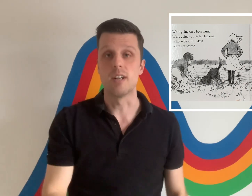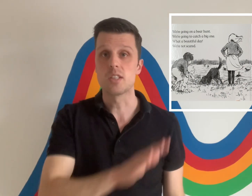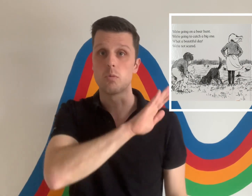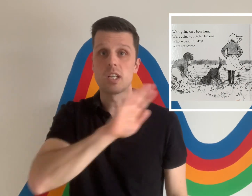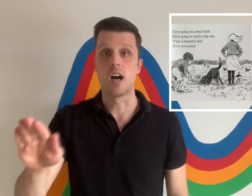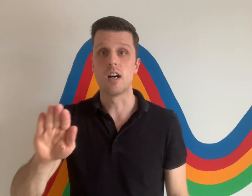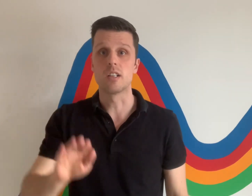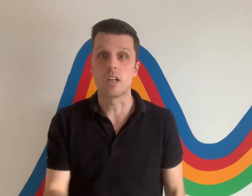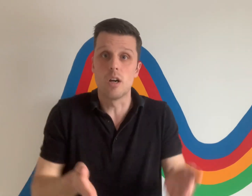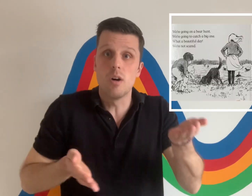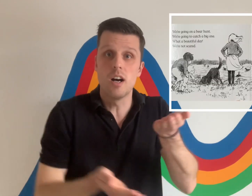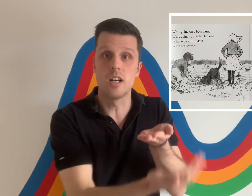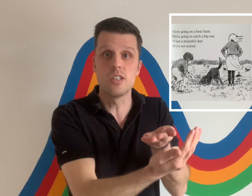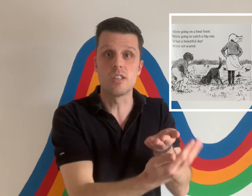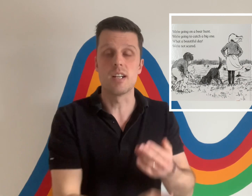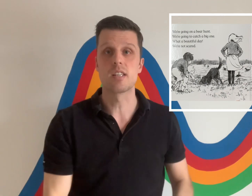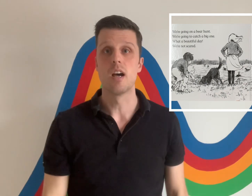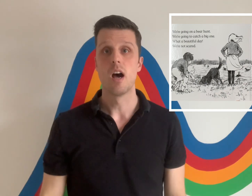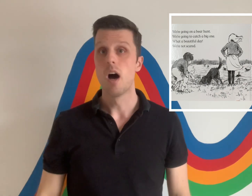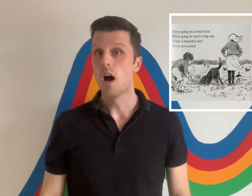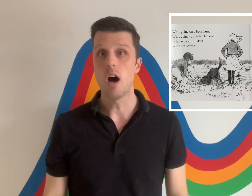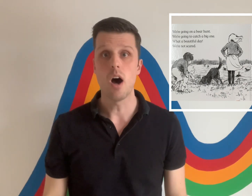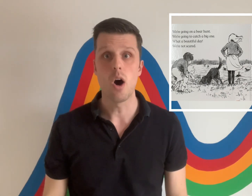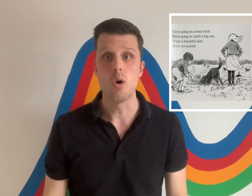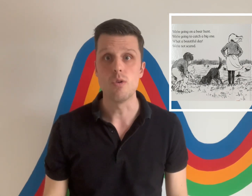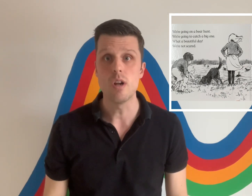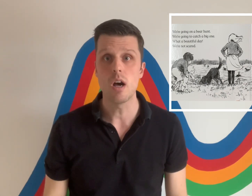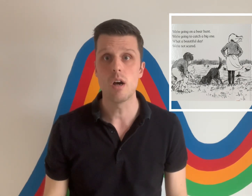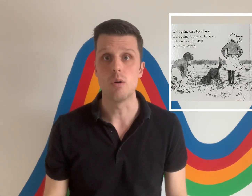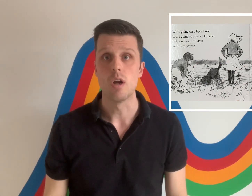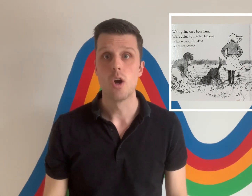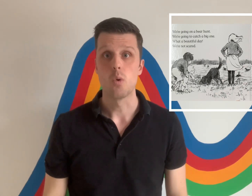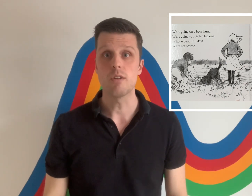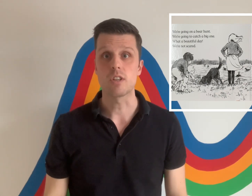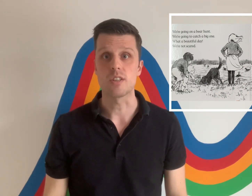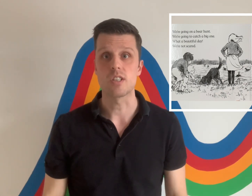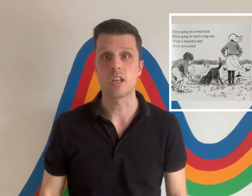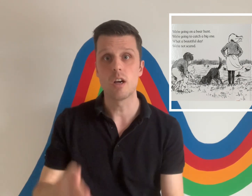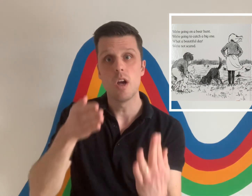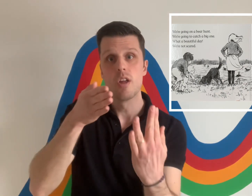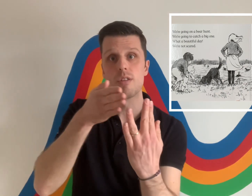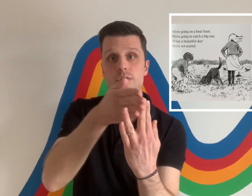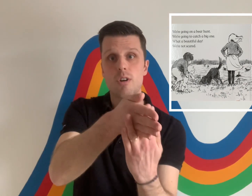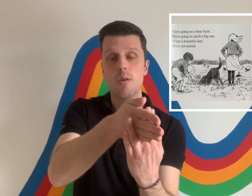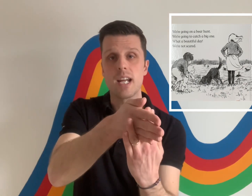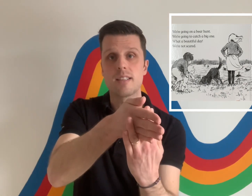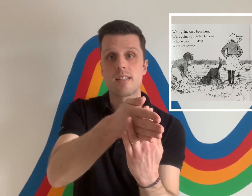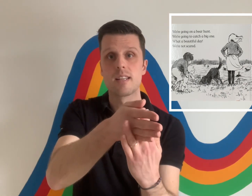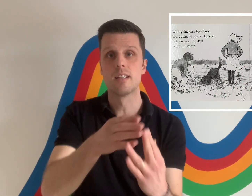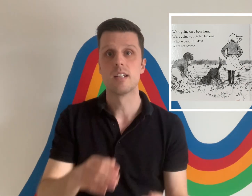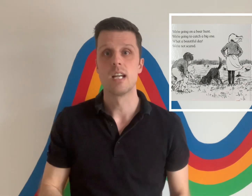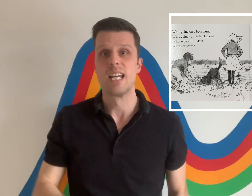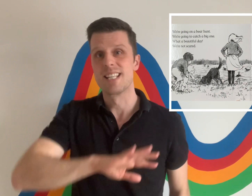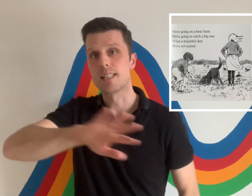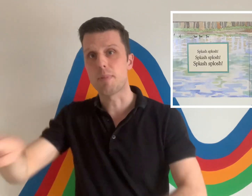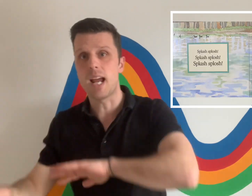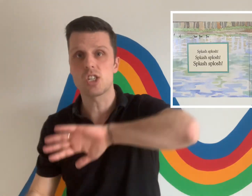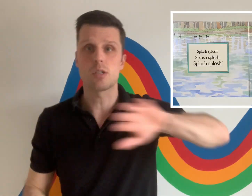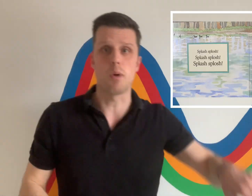We can't go under it. Oh no, we've got to go through it. Splash,